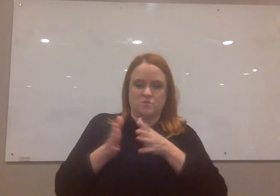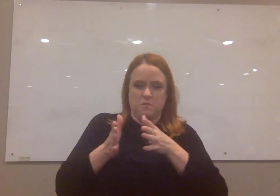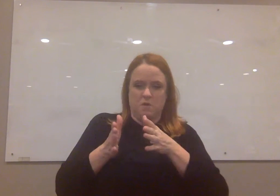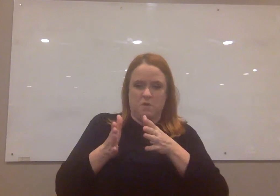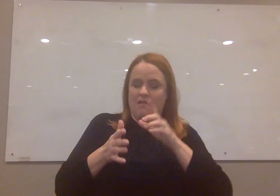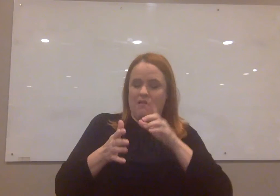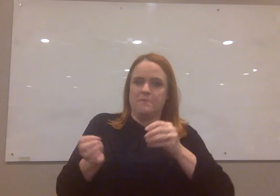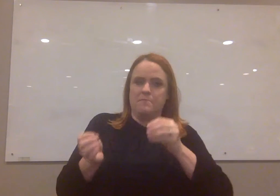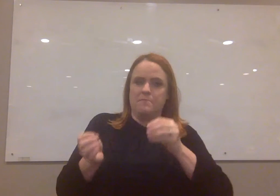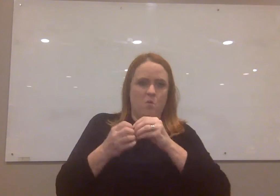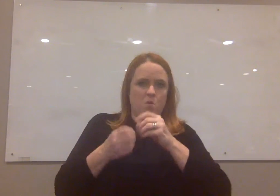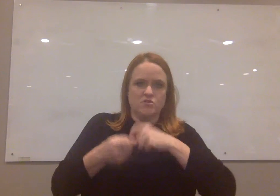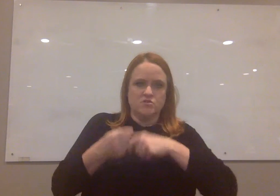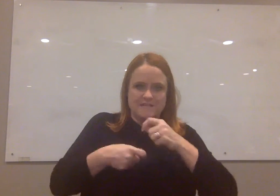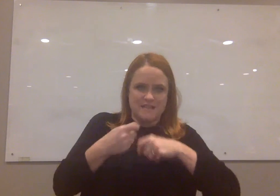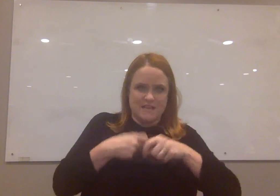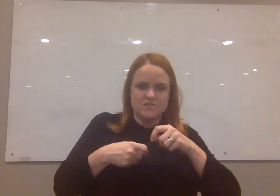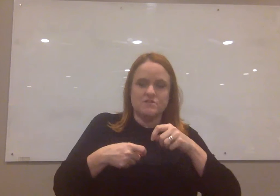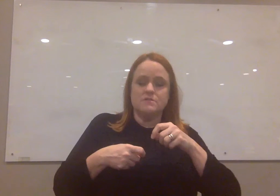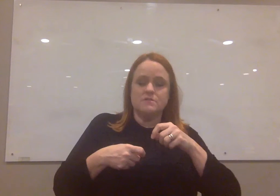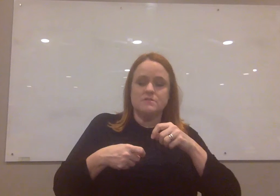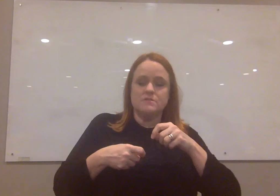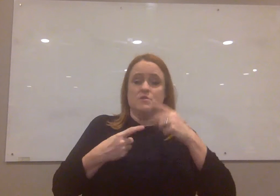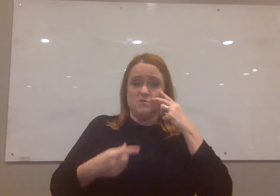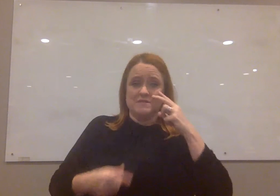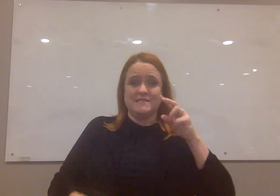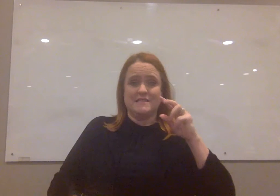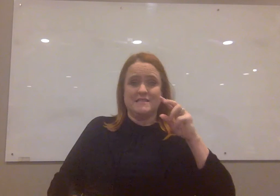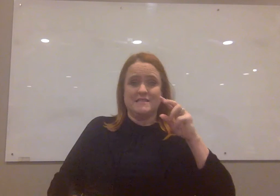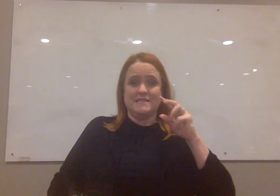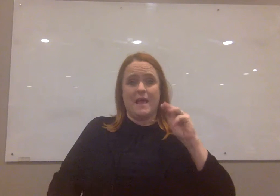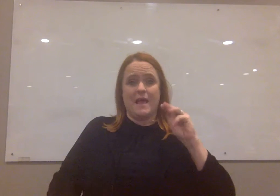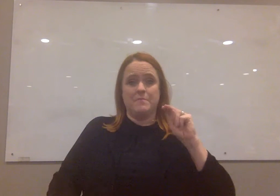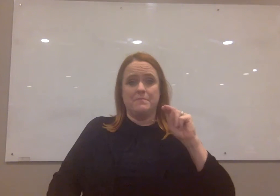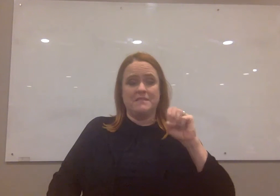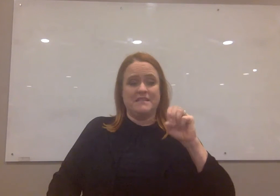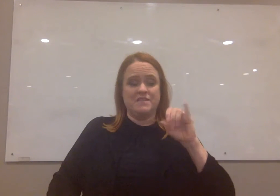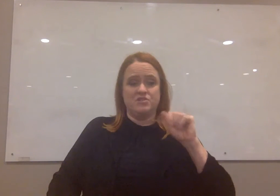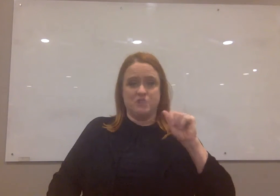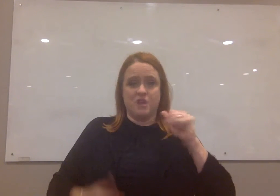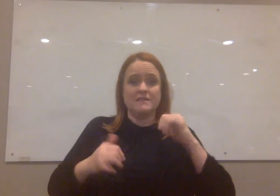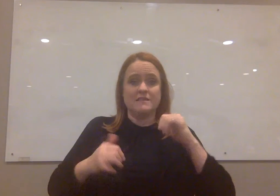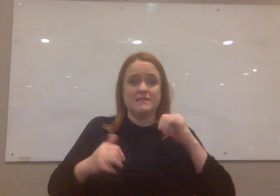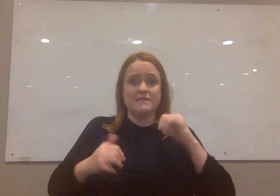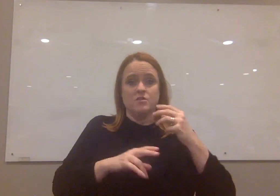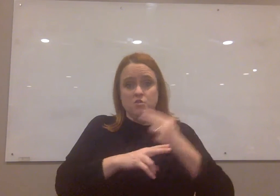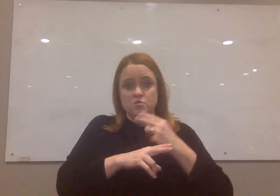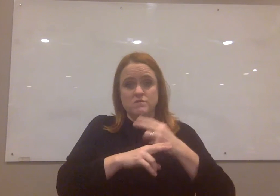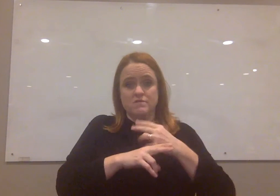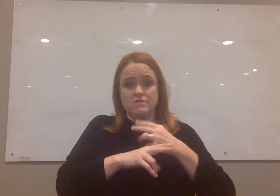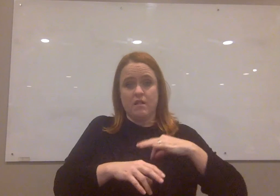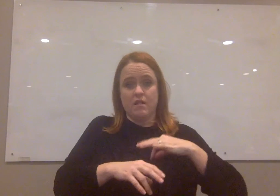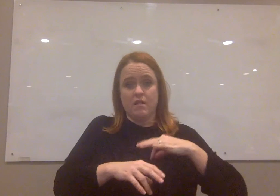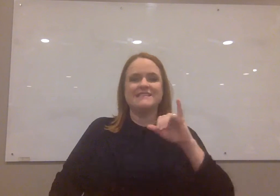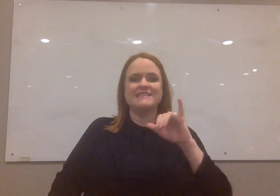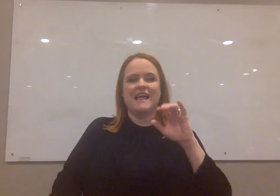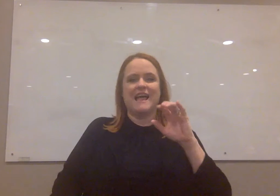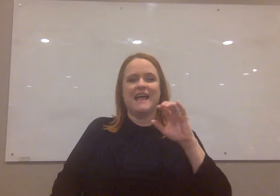stuff, where you see Amnesia frequently still be useful is like metadata, right? So a lot